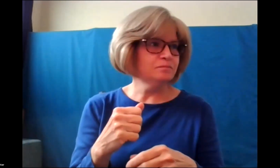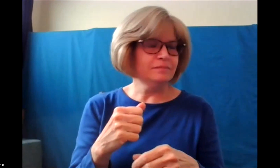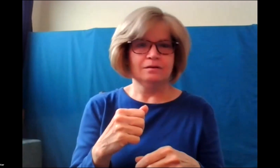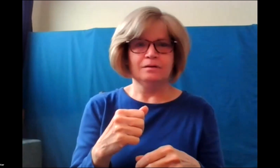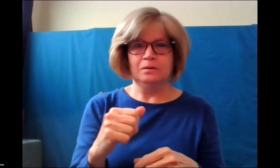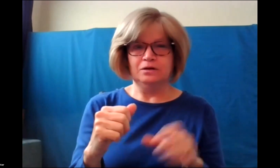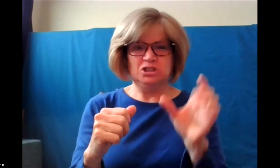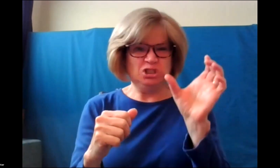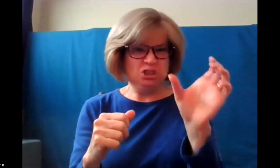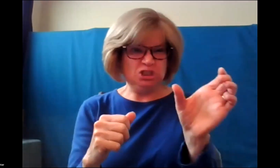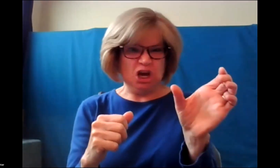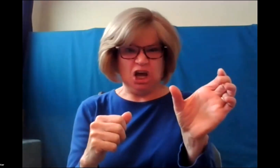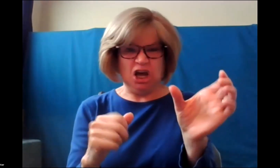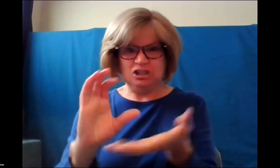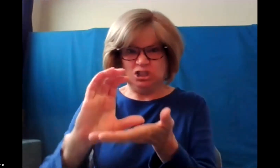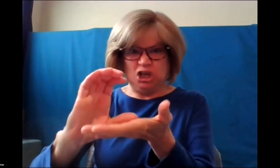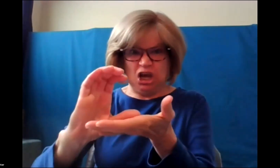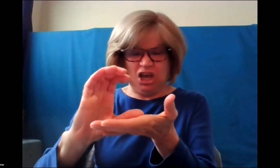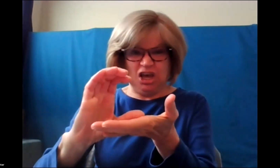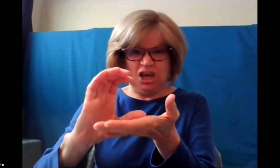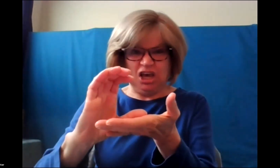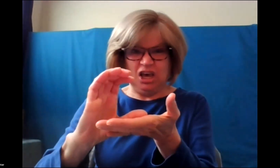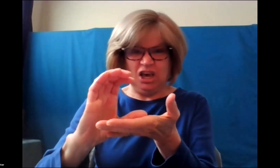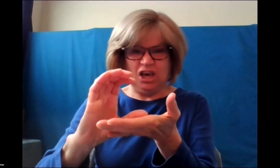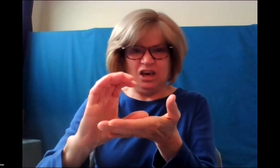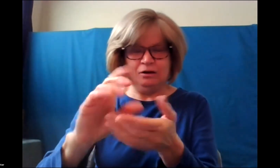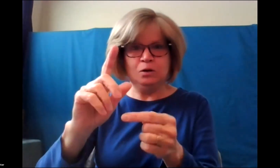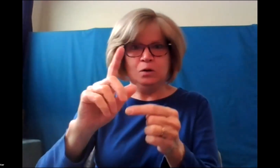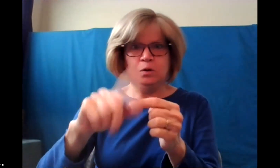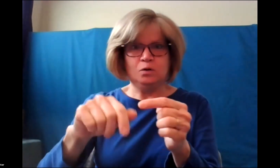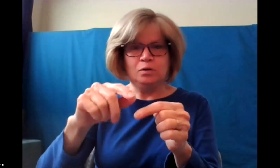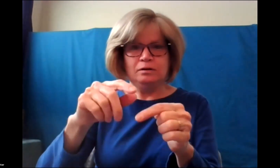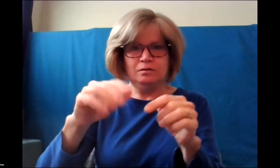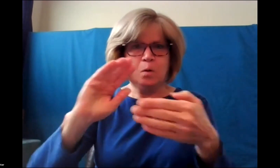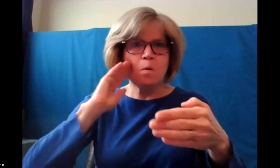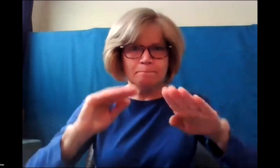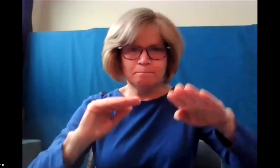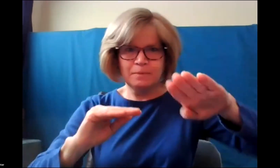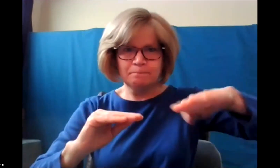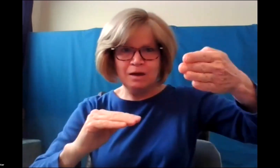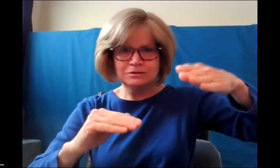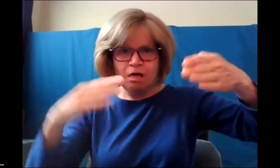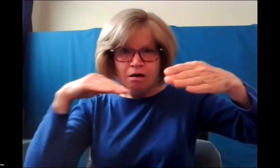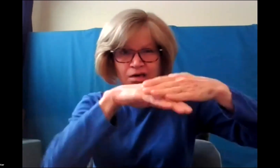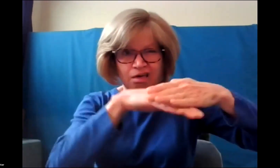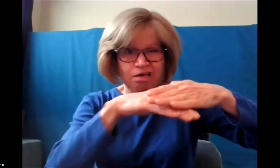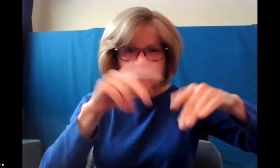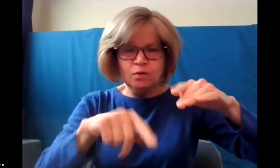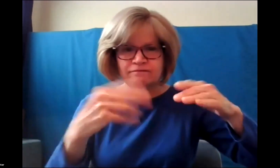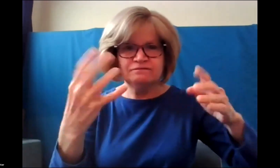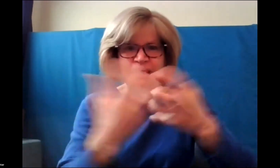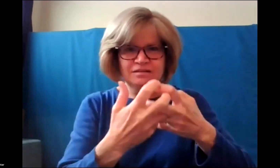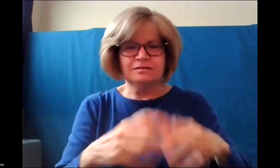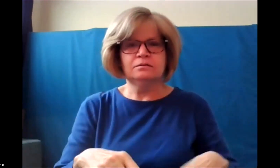Nearly 2 inches thick, too big to fit in the mail slot. Page after page